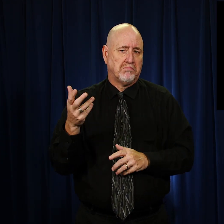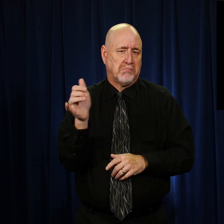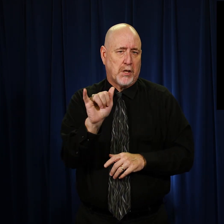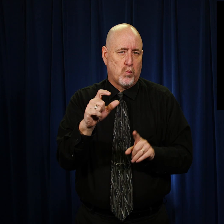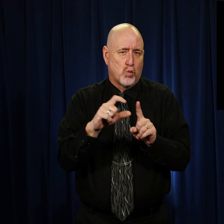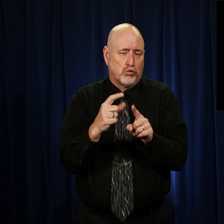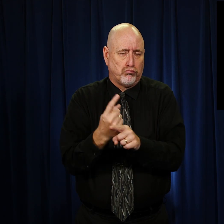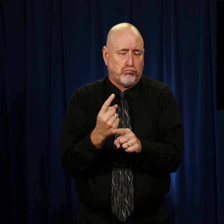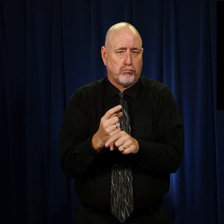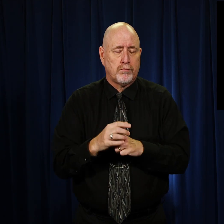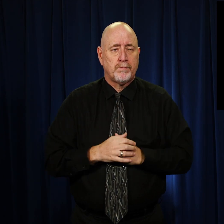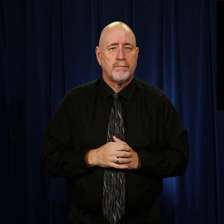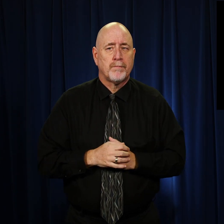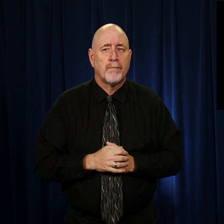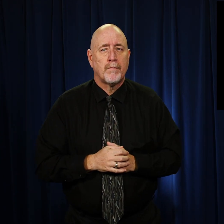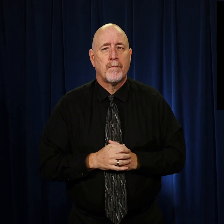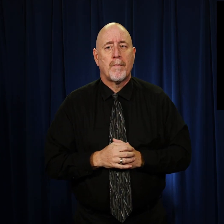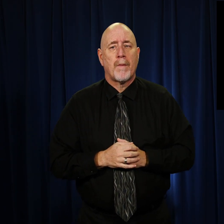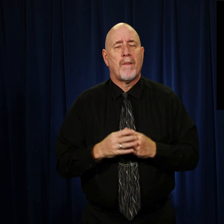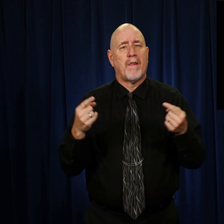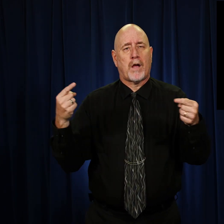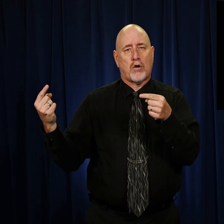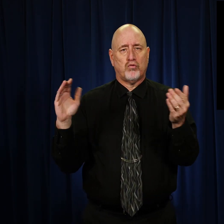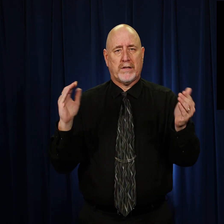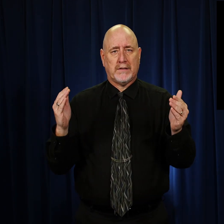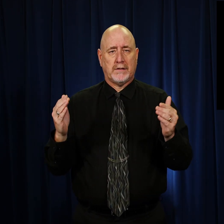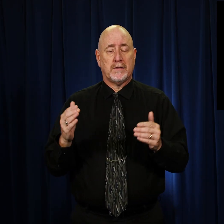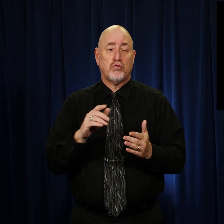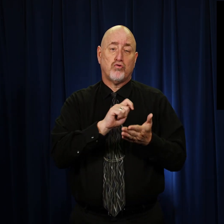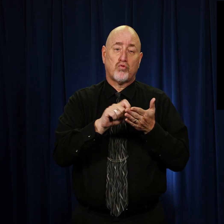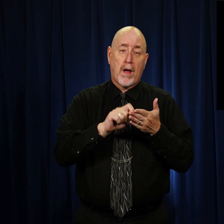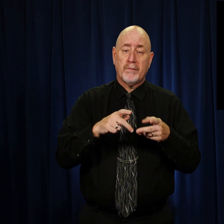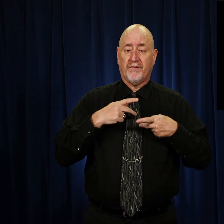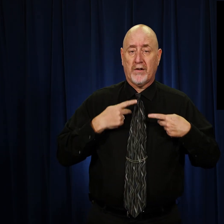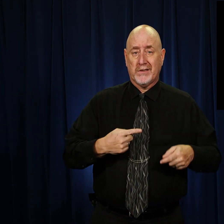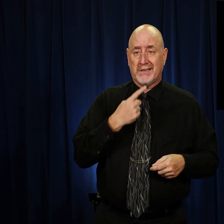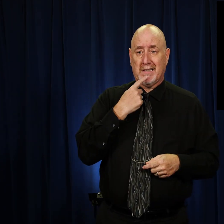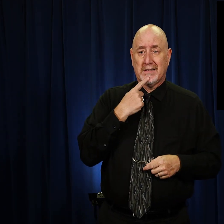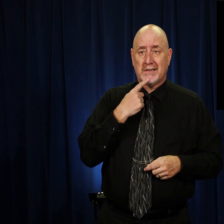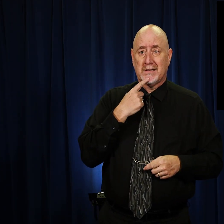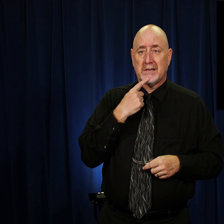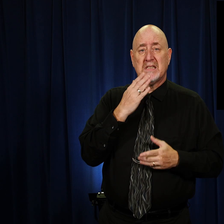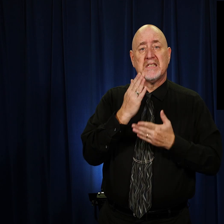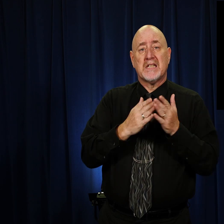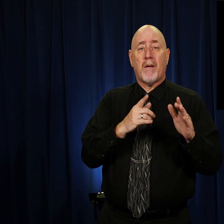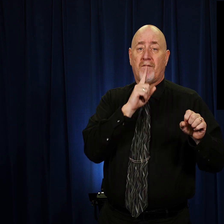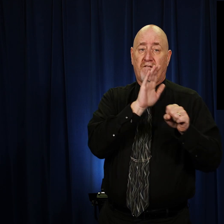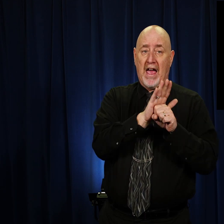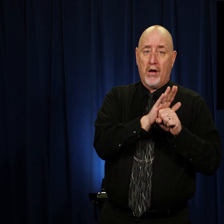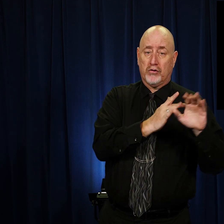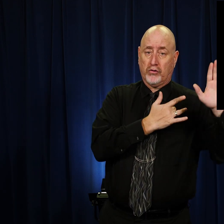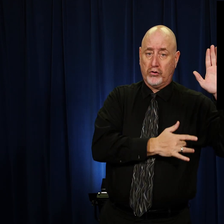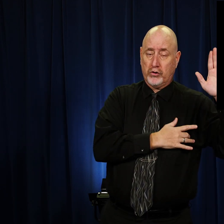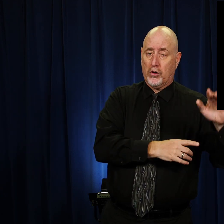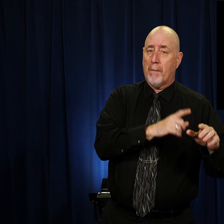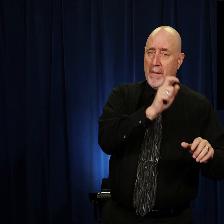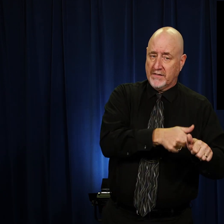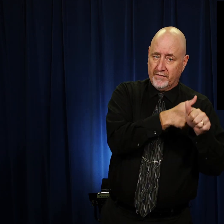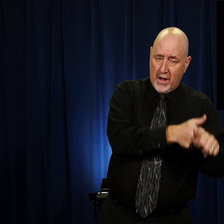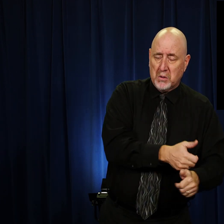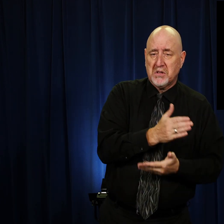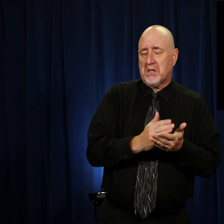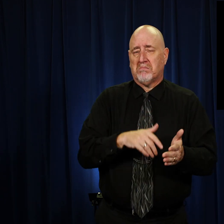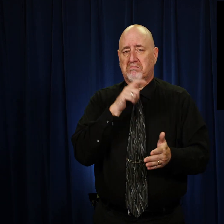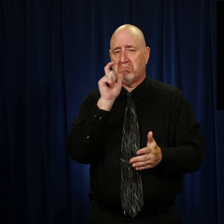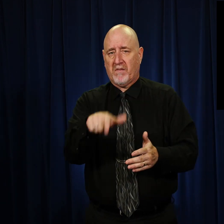that would be appropriate here. Now here's the contrast. The scribes and Pharisees said some vows were binding and some were